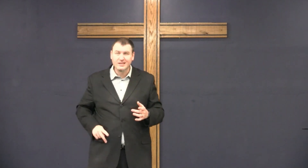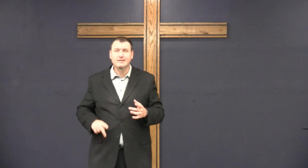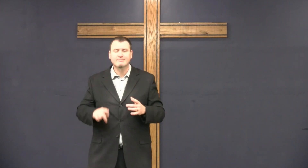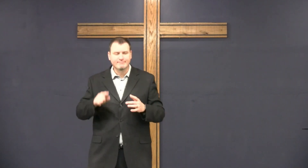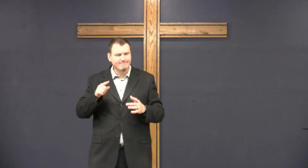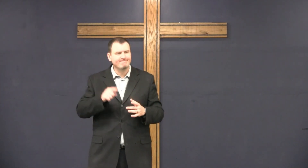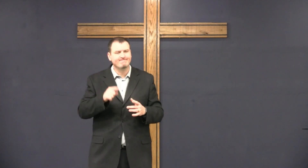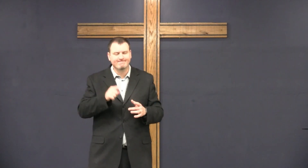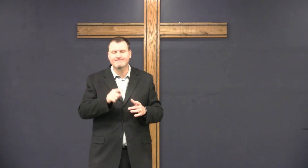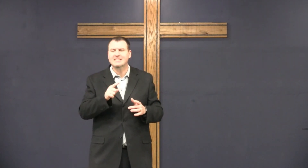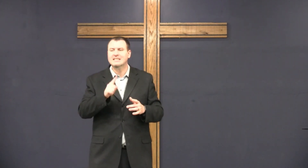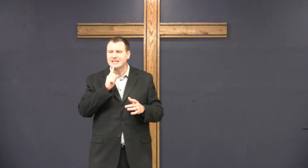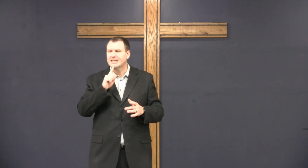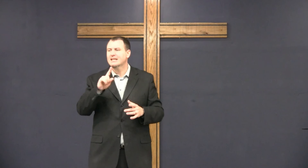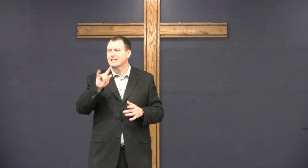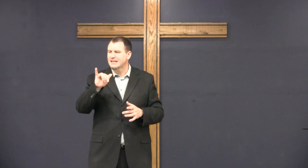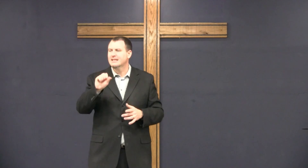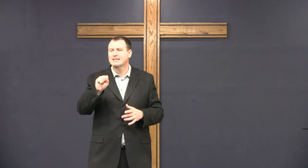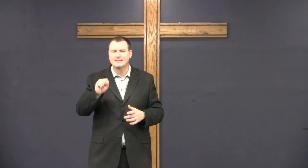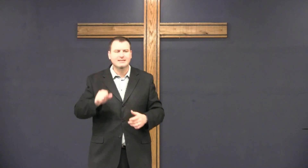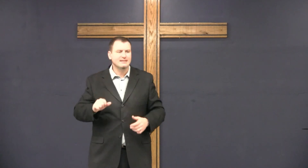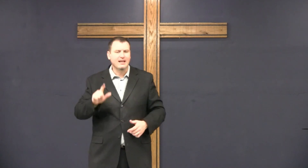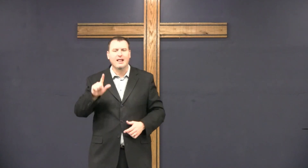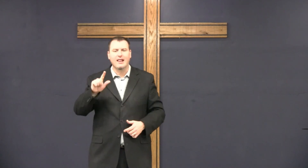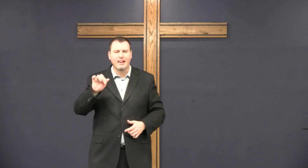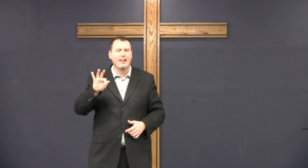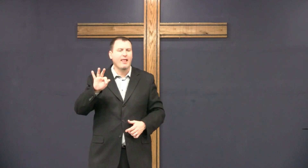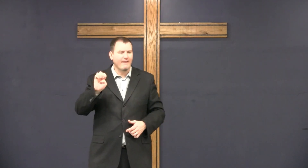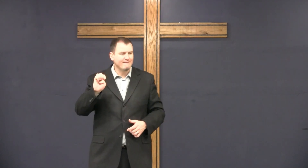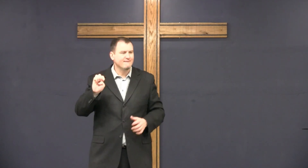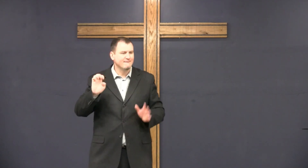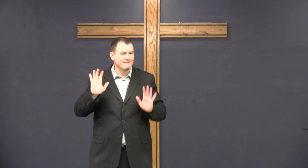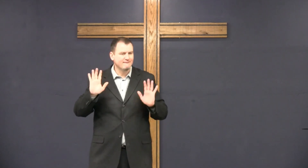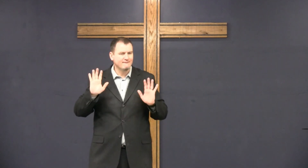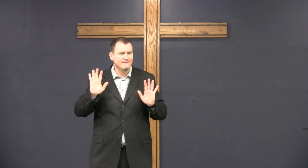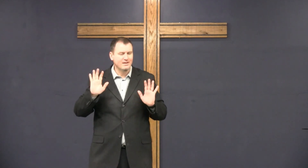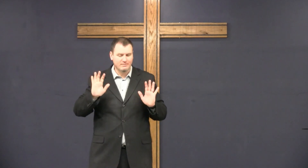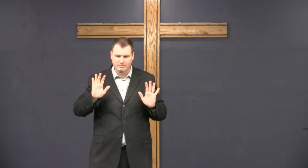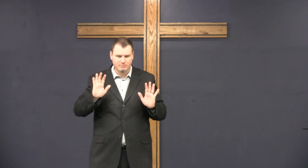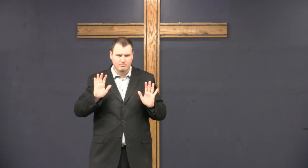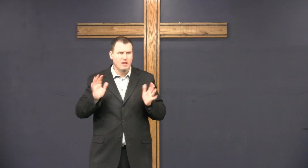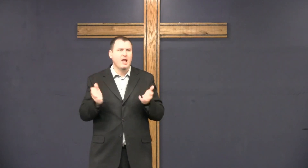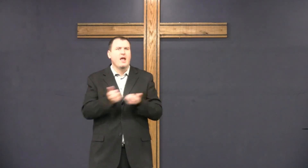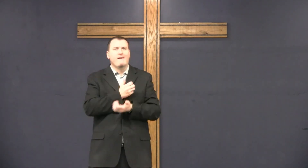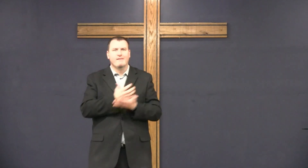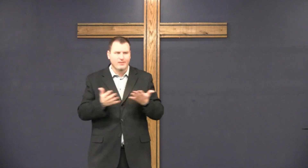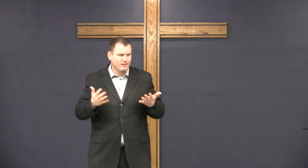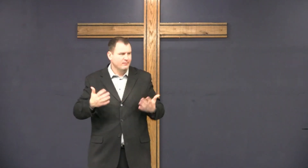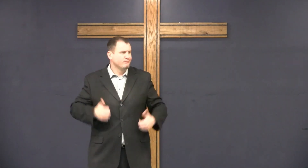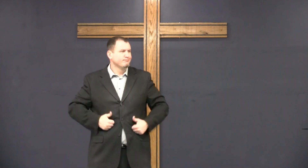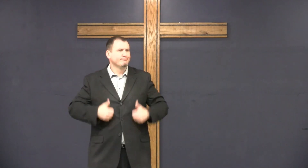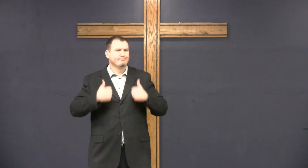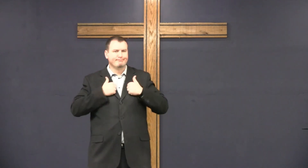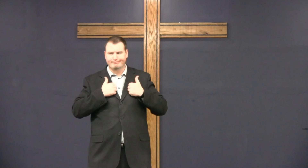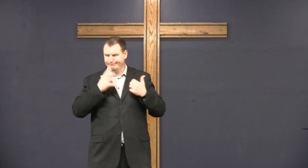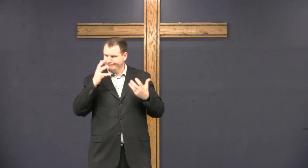Not only is Jesus the Christ, the King, he is life.